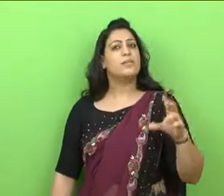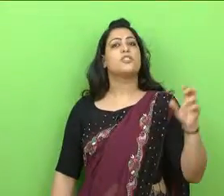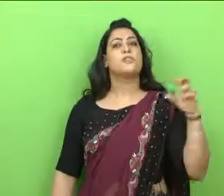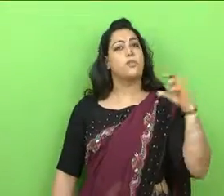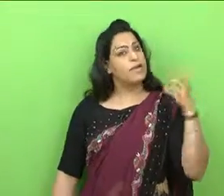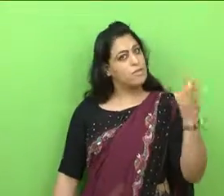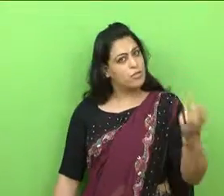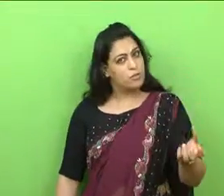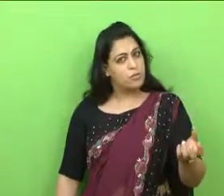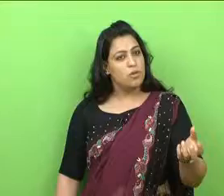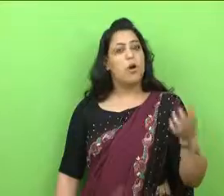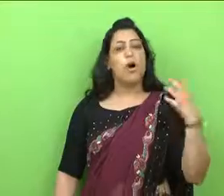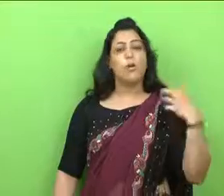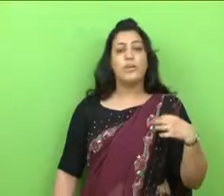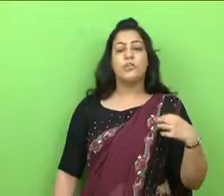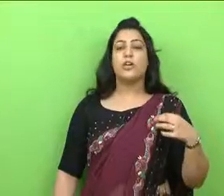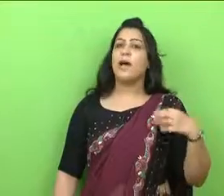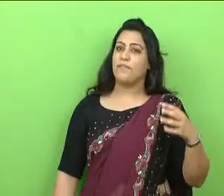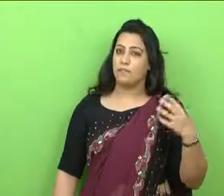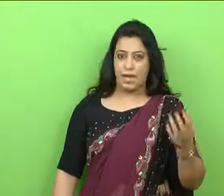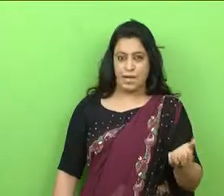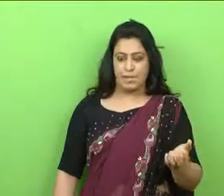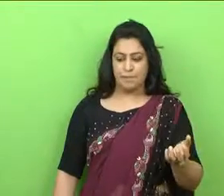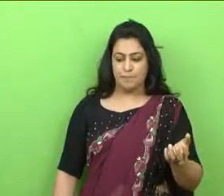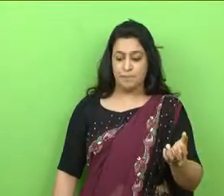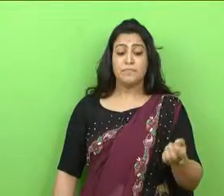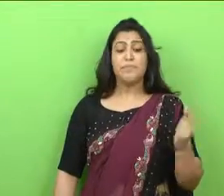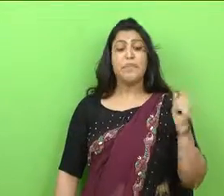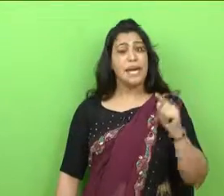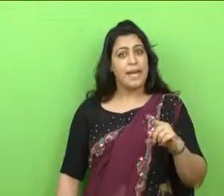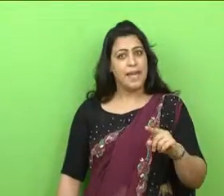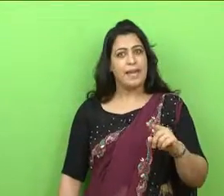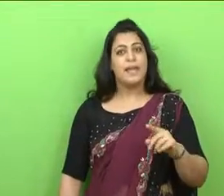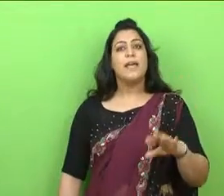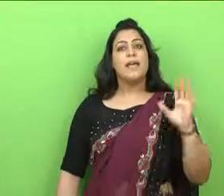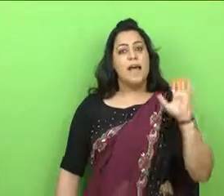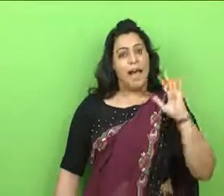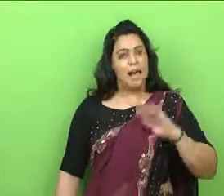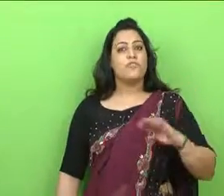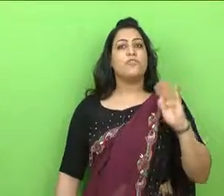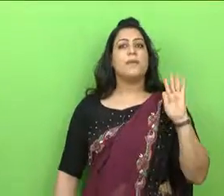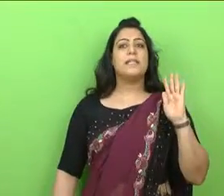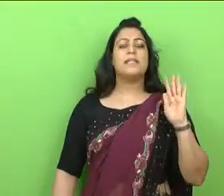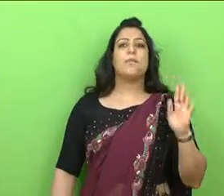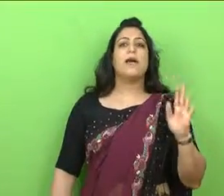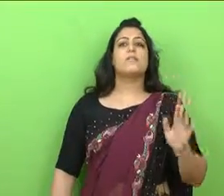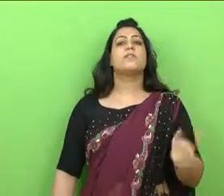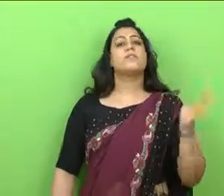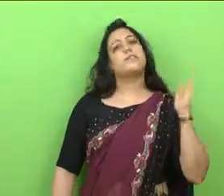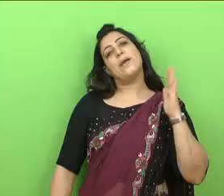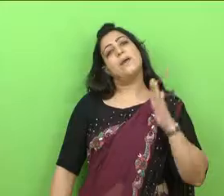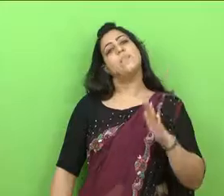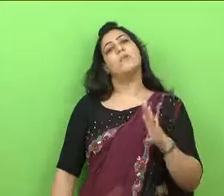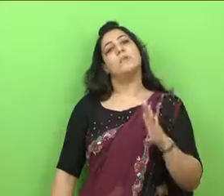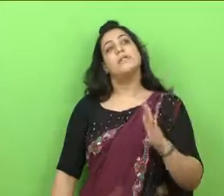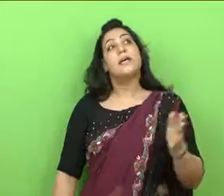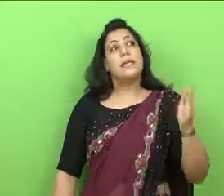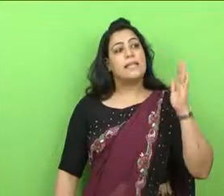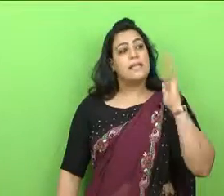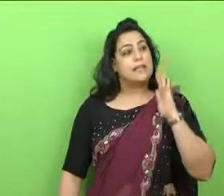is provided to you on which you have to write. Again, I have to repeat this point because it is very important that